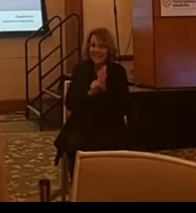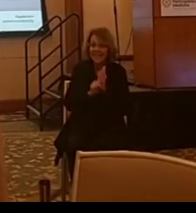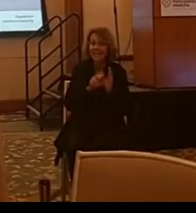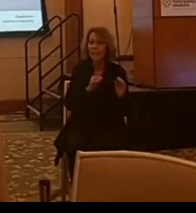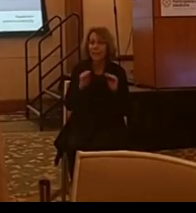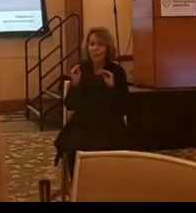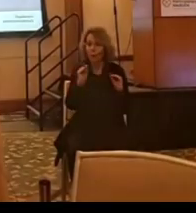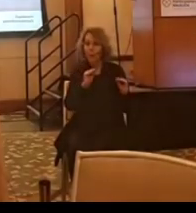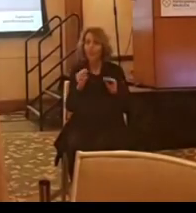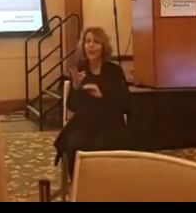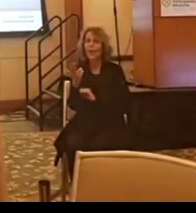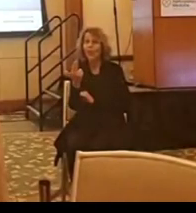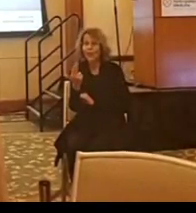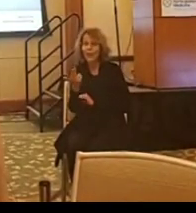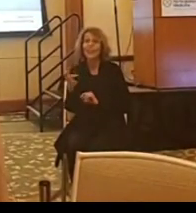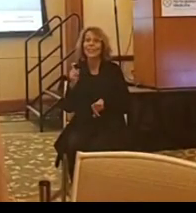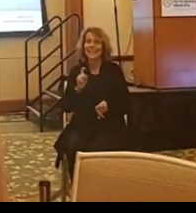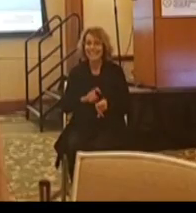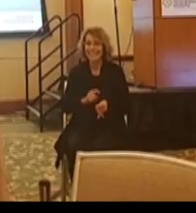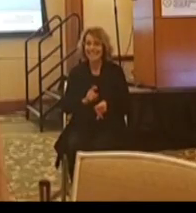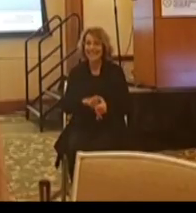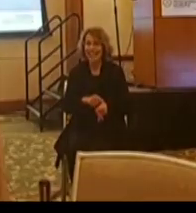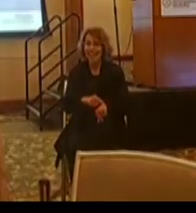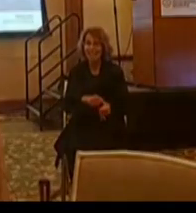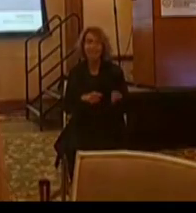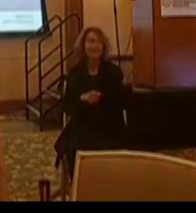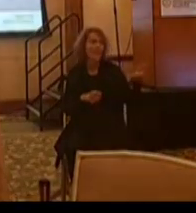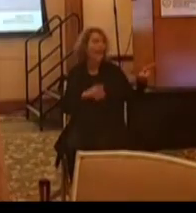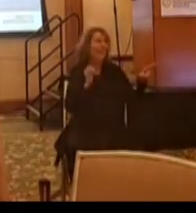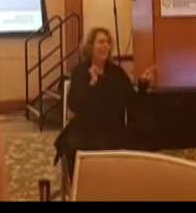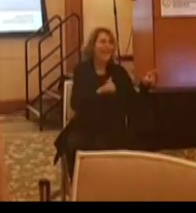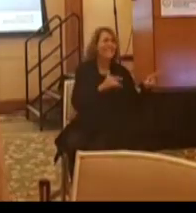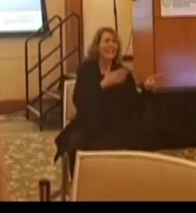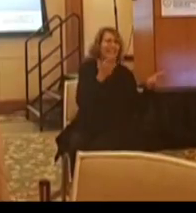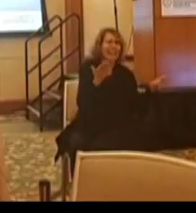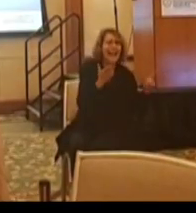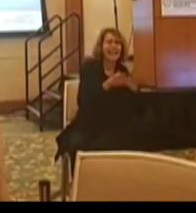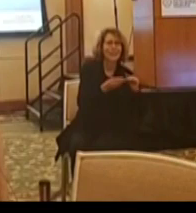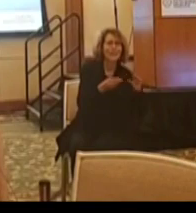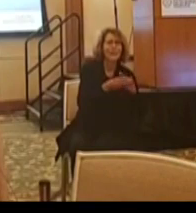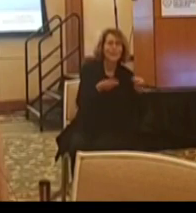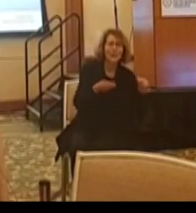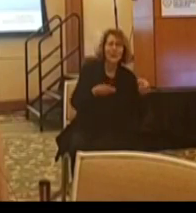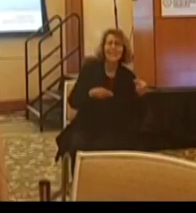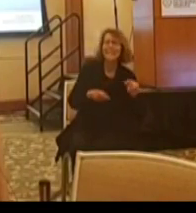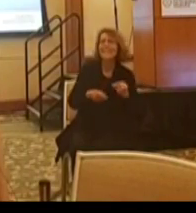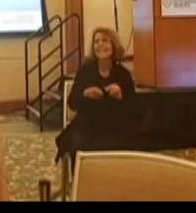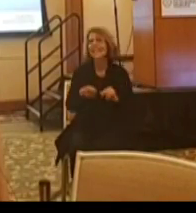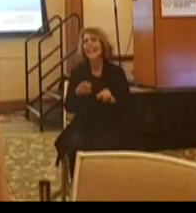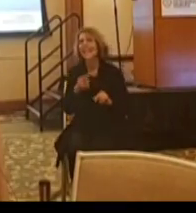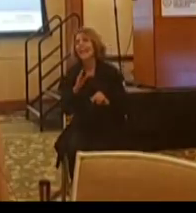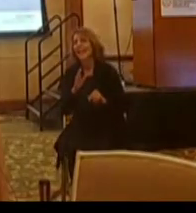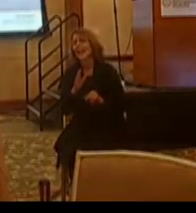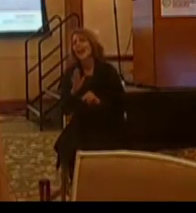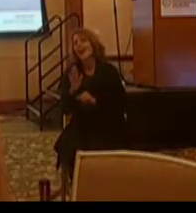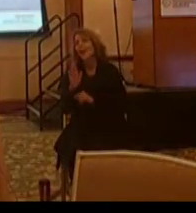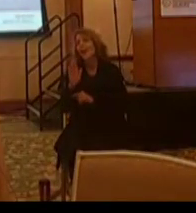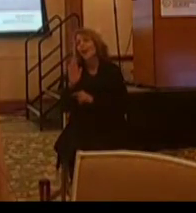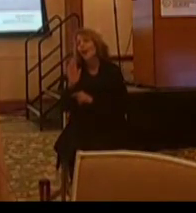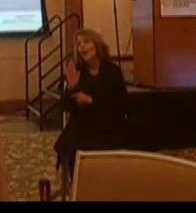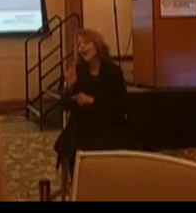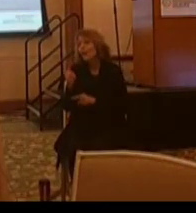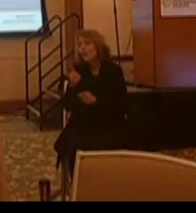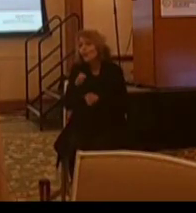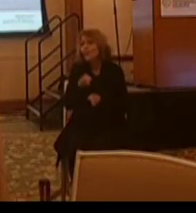that's massive. That's a lot of stories in there. That's a lot of stories right there. And she also has her first career in film and